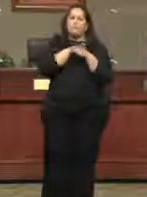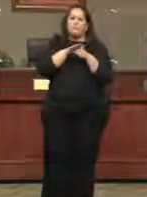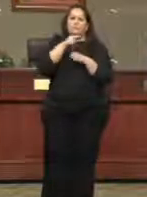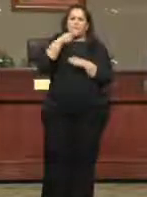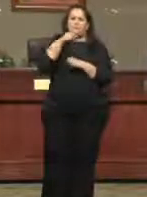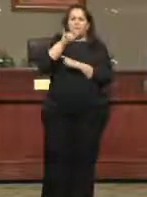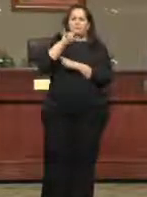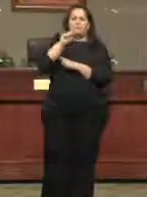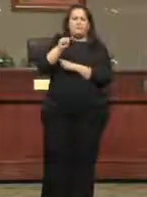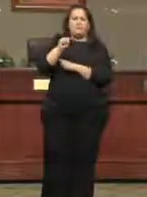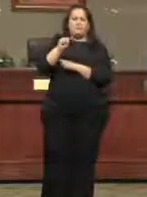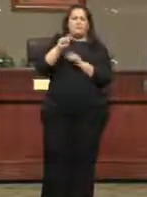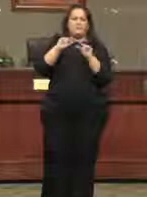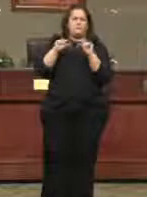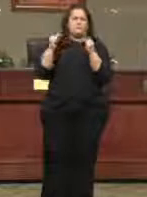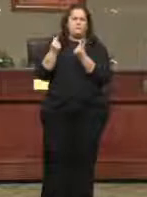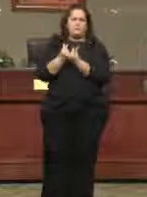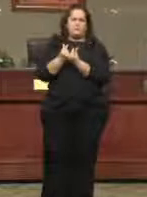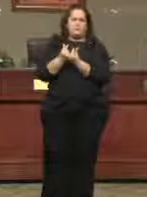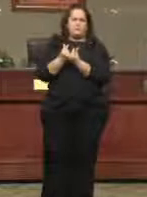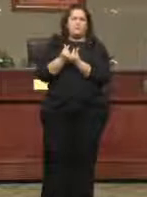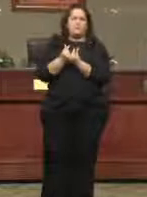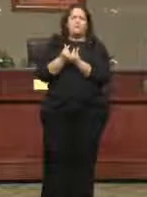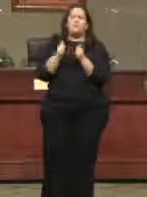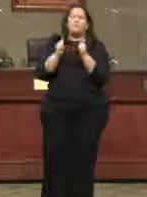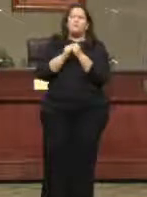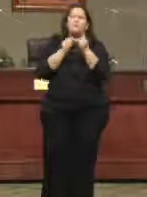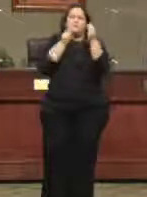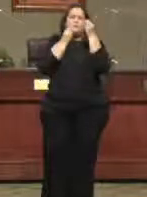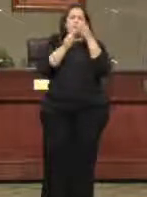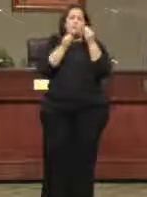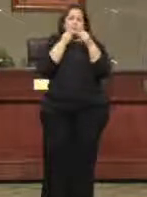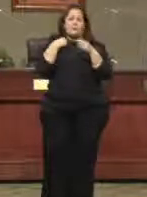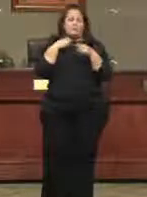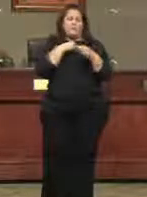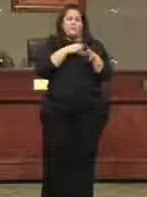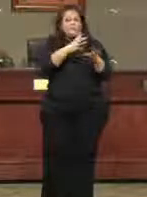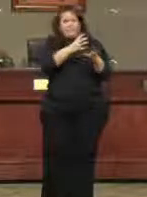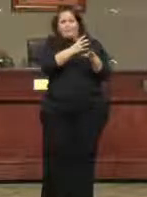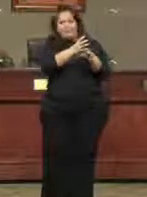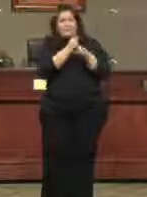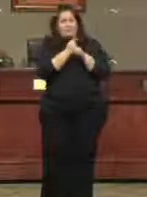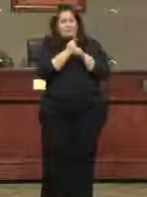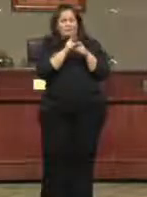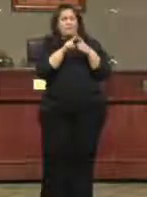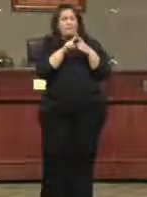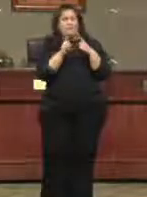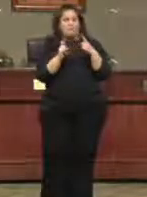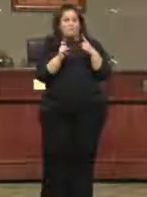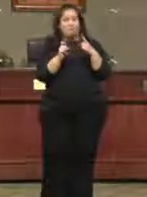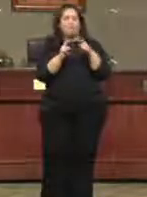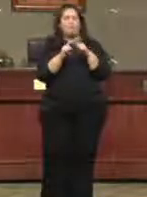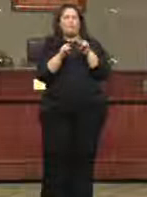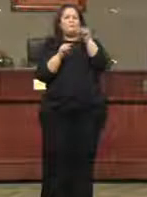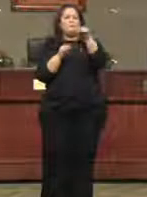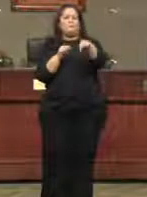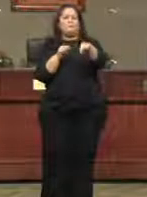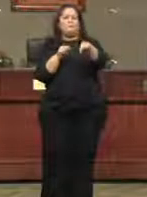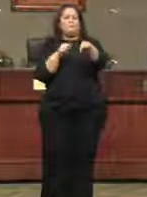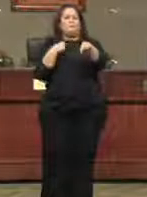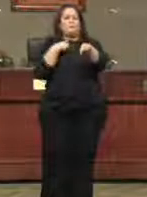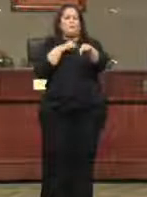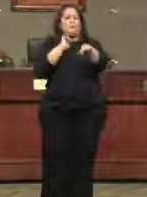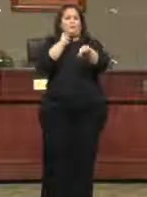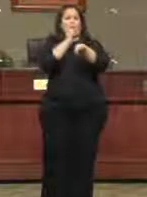GIS group based on data that we received from the mobile site that we set up,